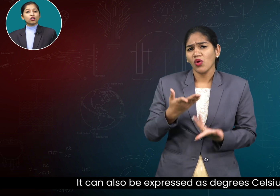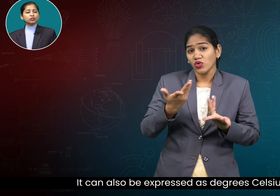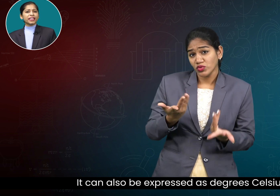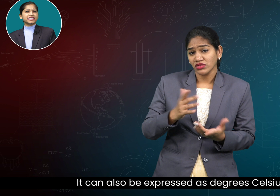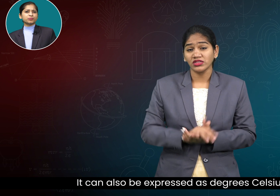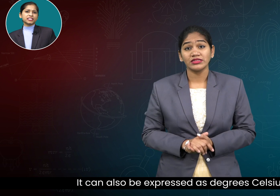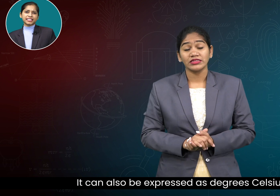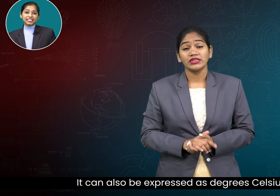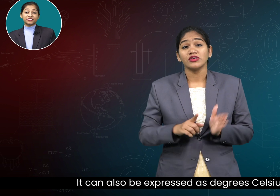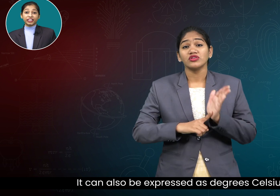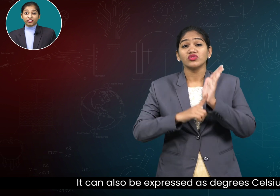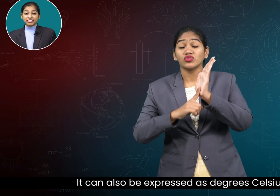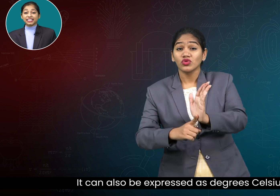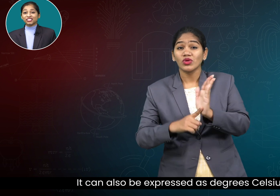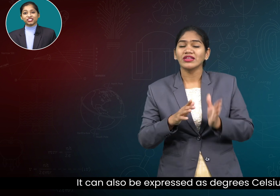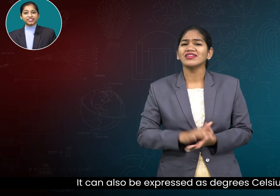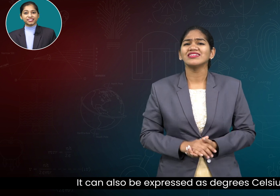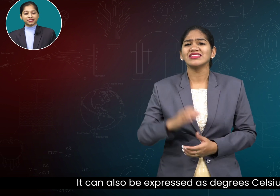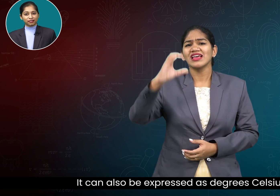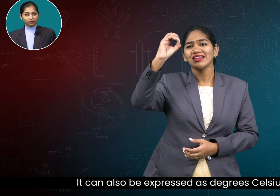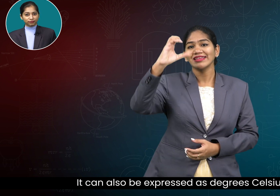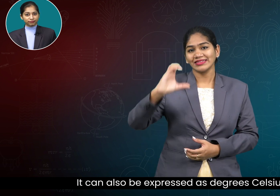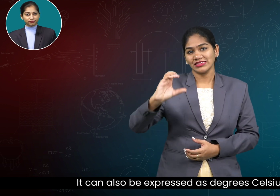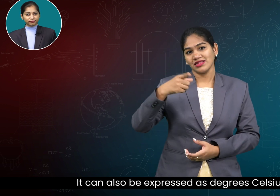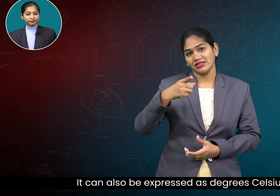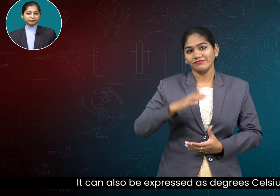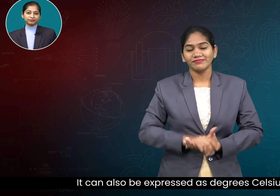It can also be expressed as degrees Celsius.